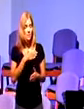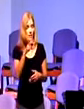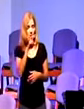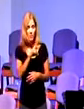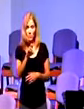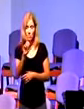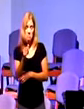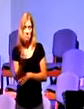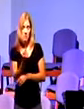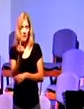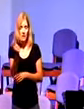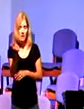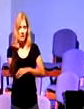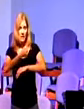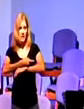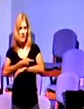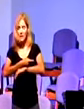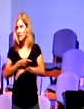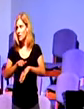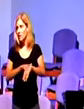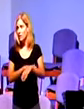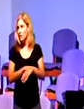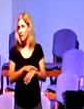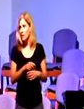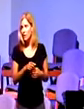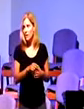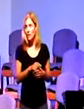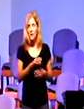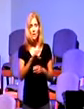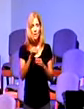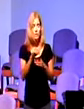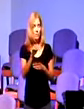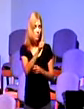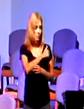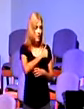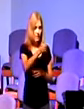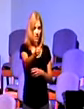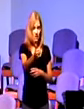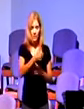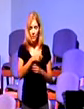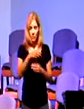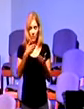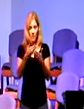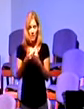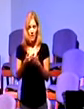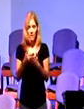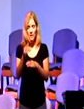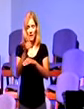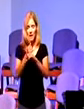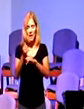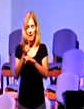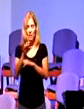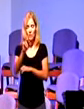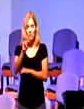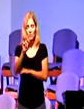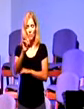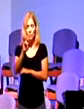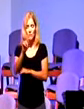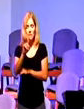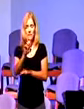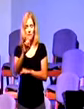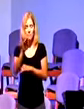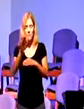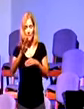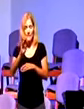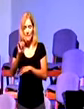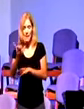only 10 days long, 4 of which we spent traveling to and from Madagascar. And when we got there, we stayed on an island called Nosy Bay, and